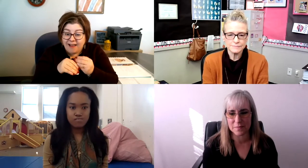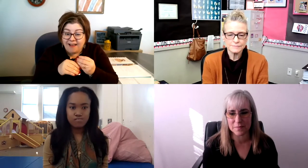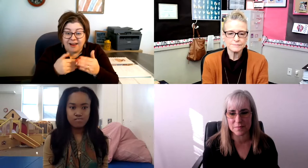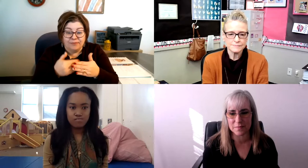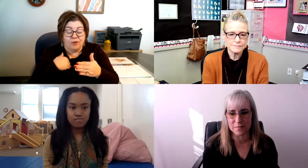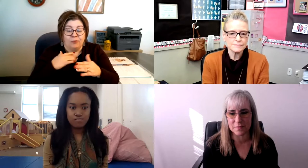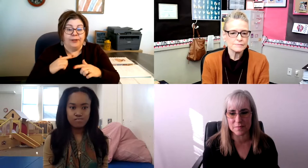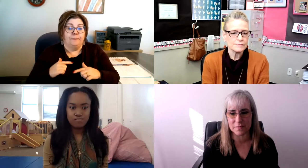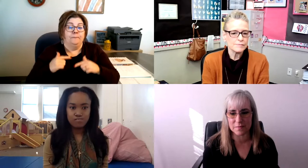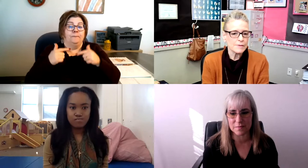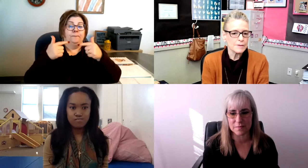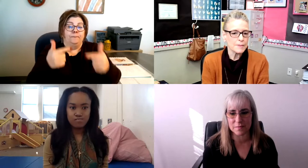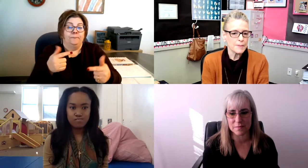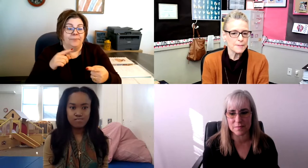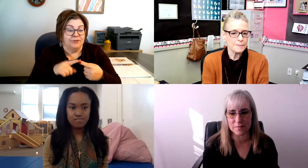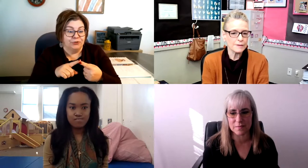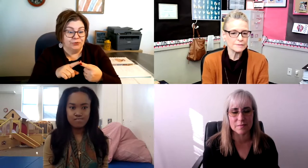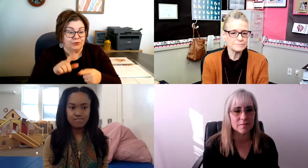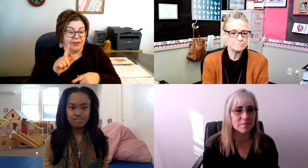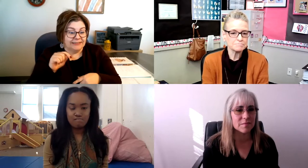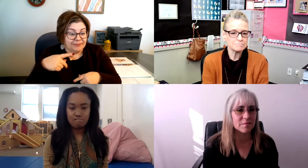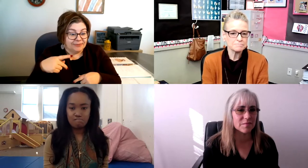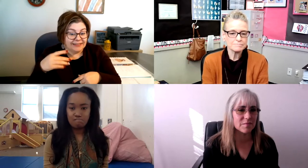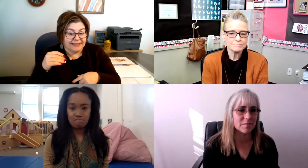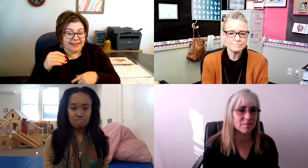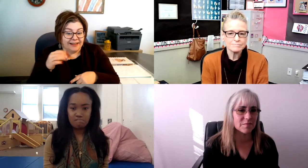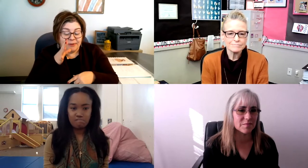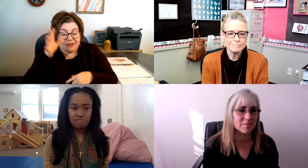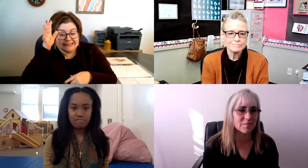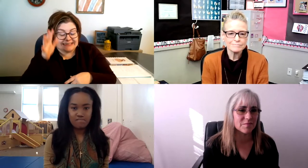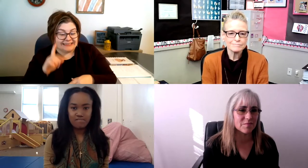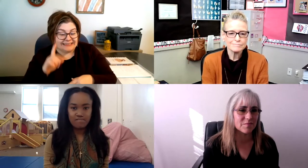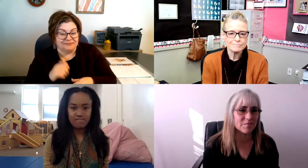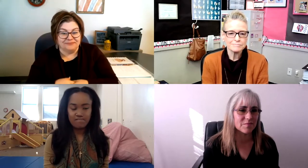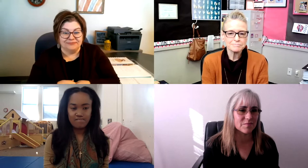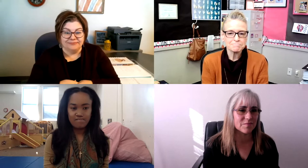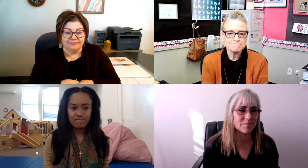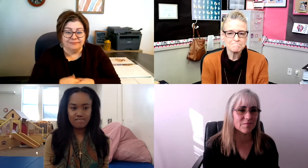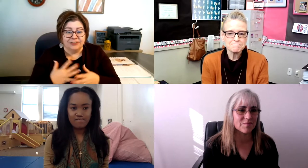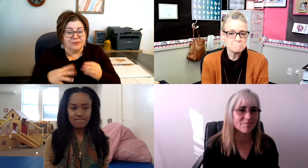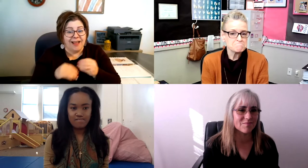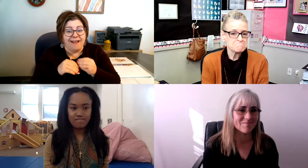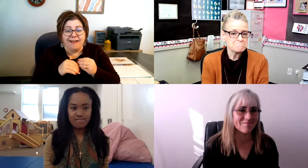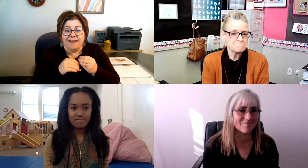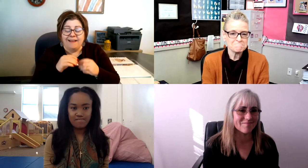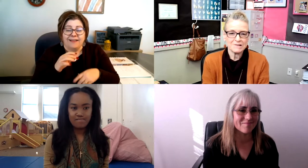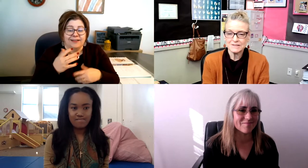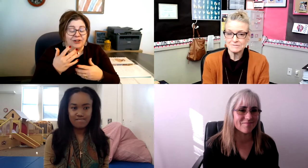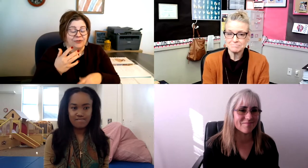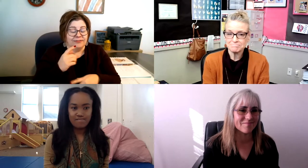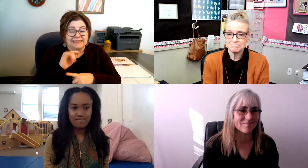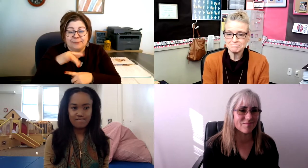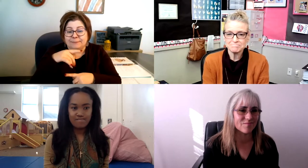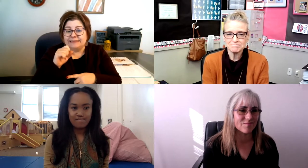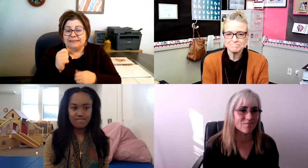So is there anything else anyone wanted to add before I turn it back over to Laura and the parents?